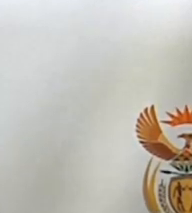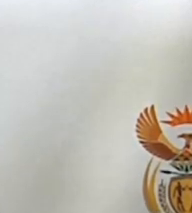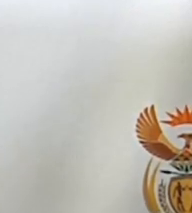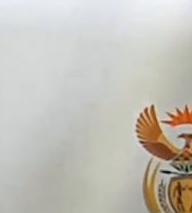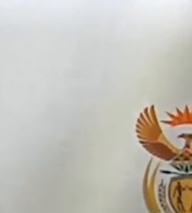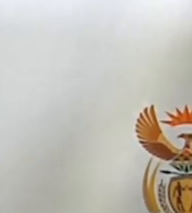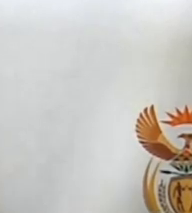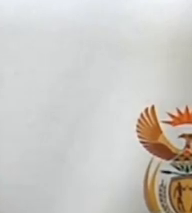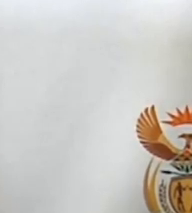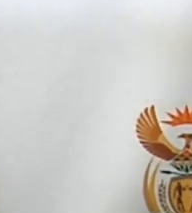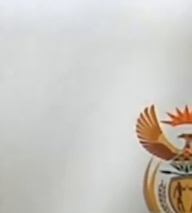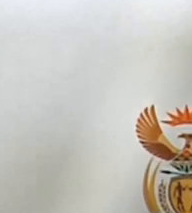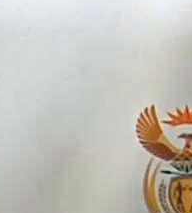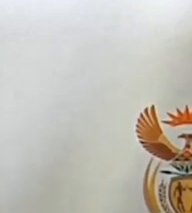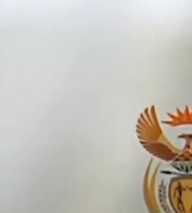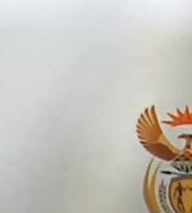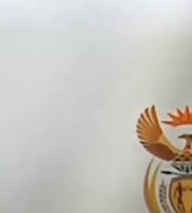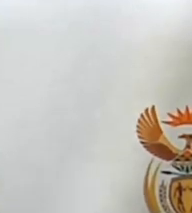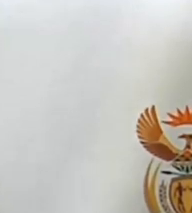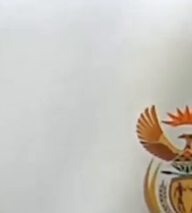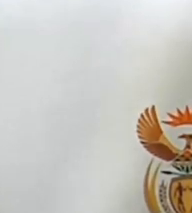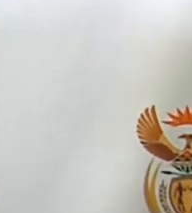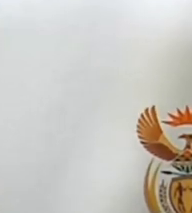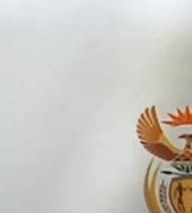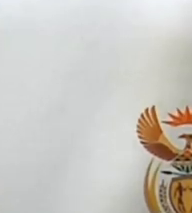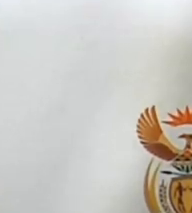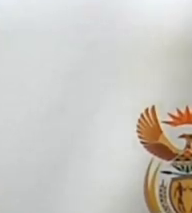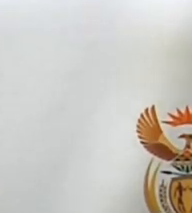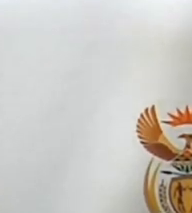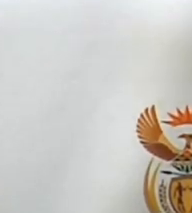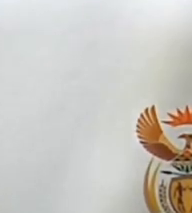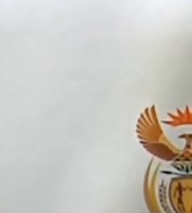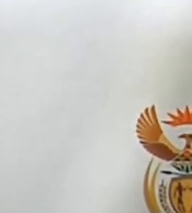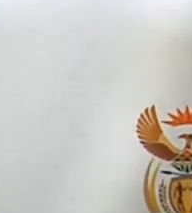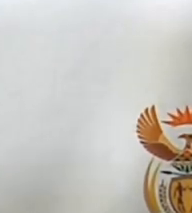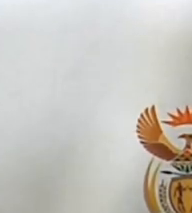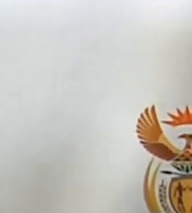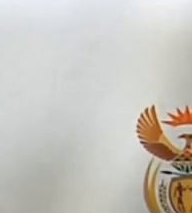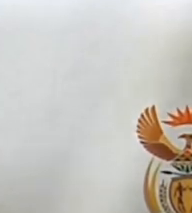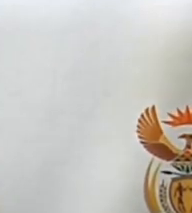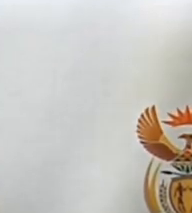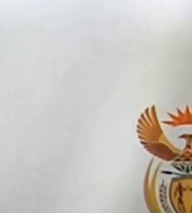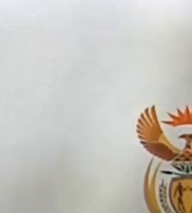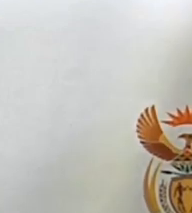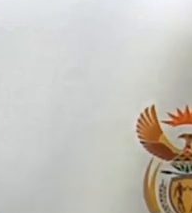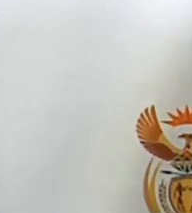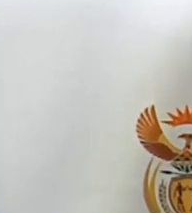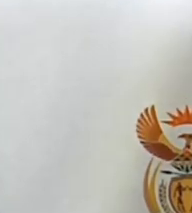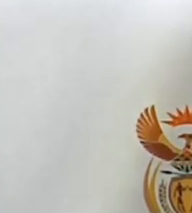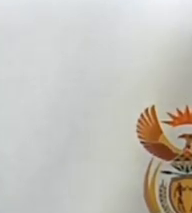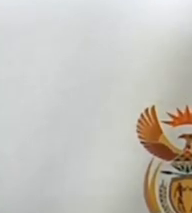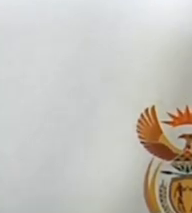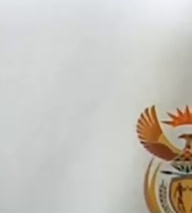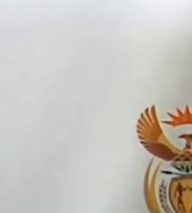We went to Mafeking, they did not adhere to the number. They brought in 100. We went to Rustenburg, they adhered